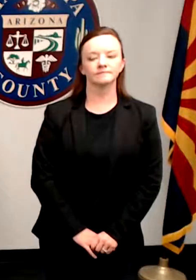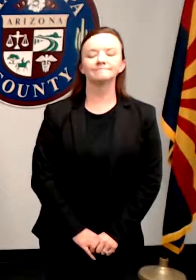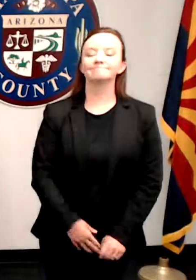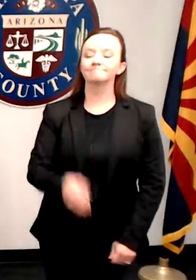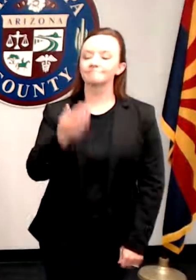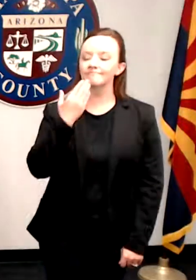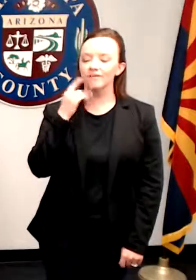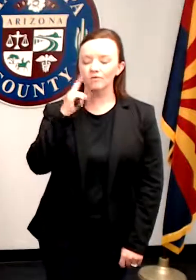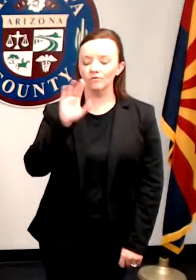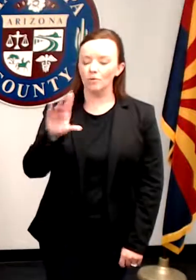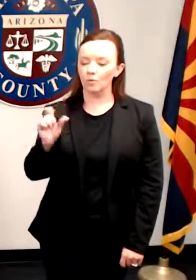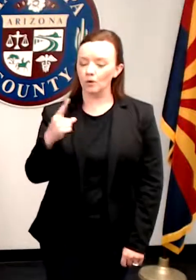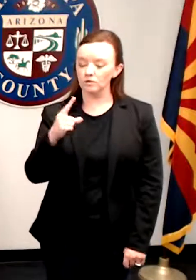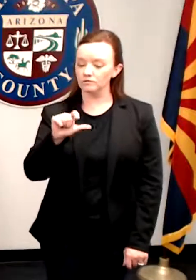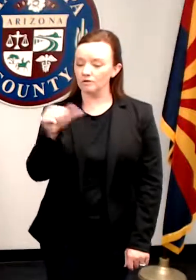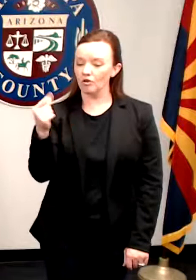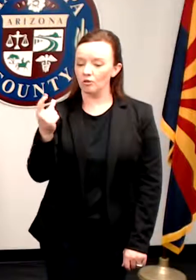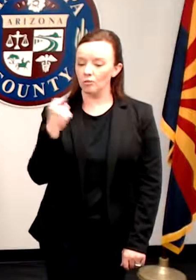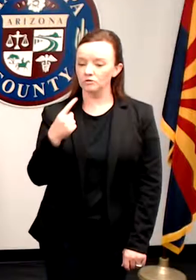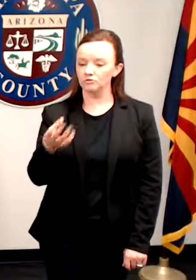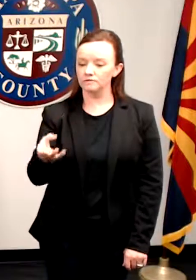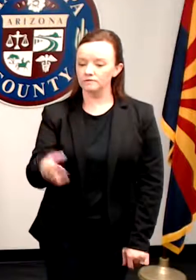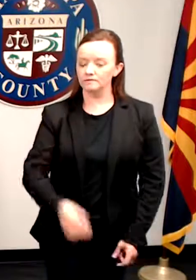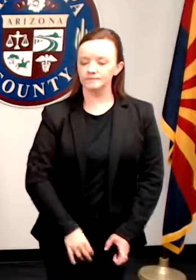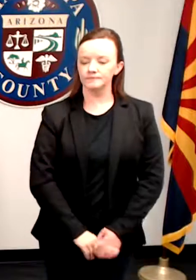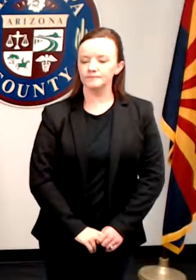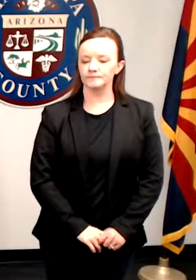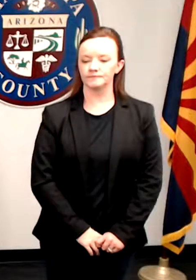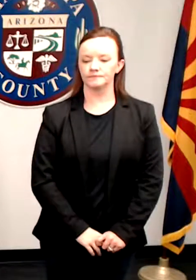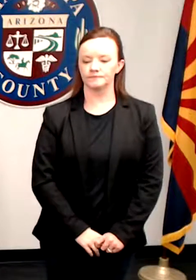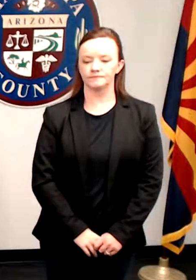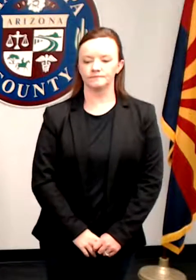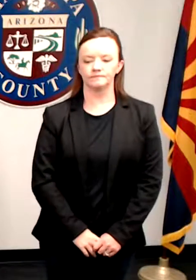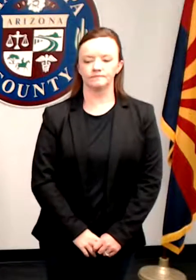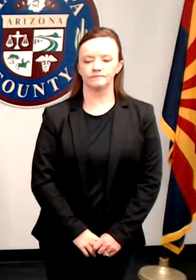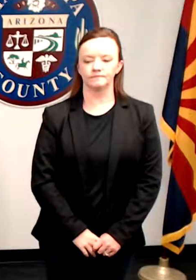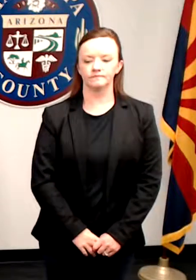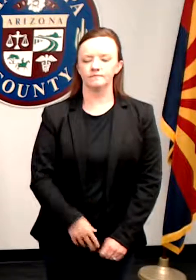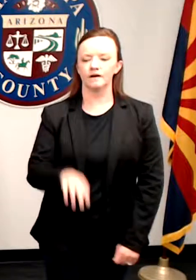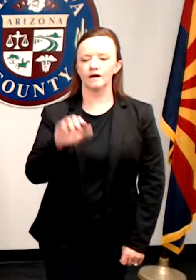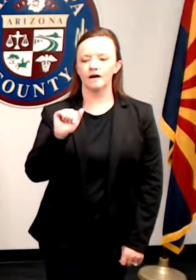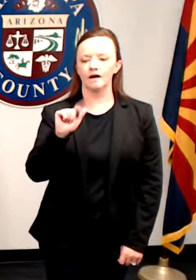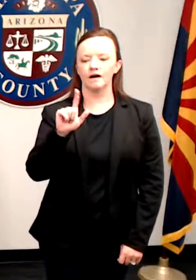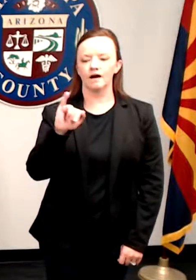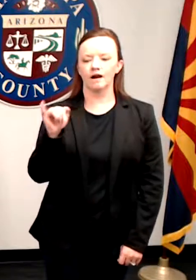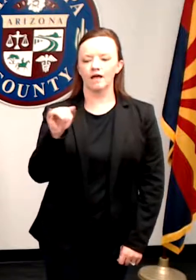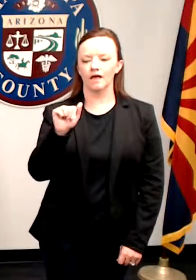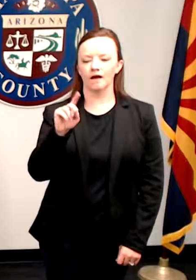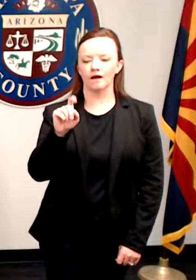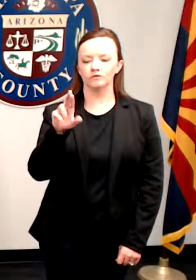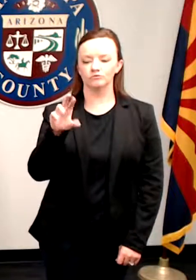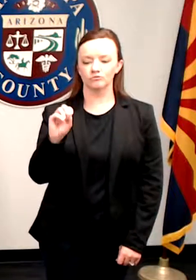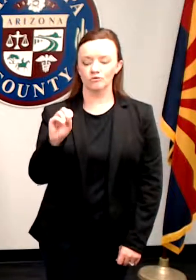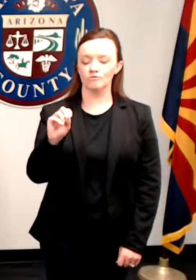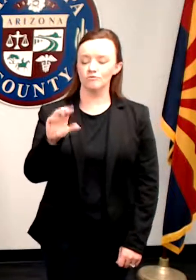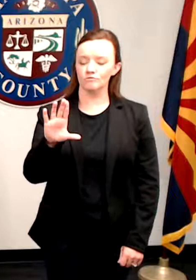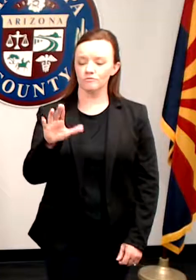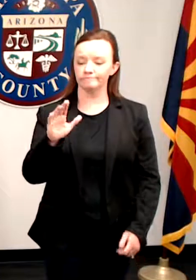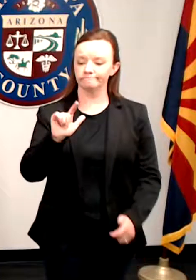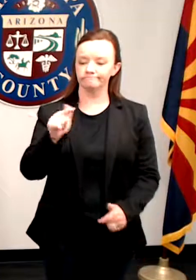Thank you for the question. Chad, do we have somebody else? We have a question from Alejandro Barahona. Alejandro, your microphone's